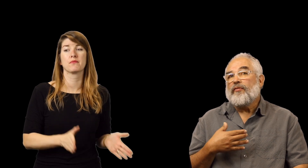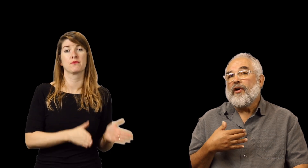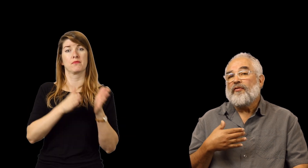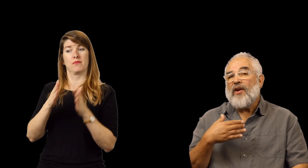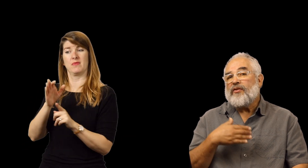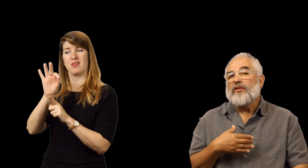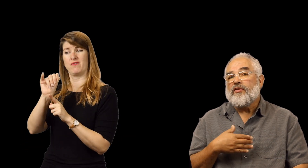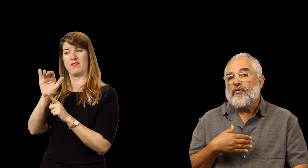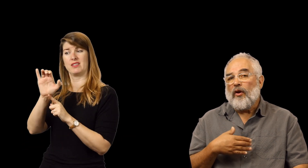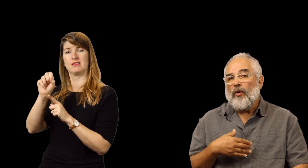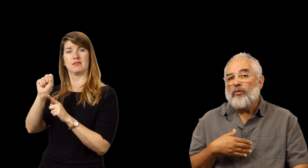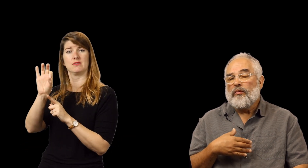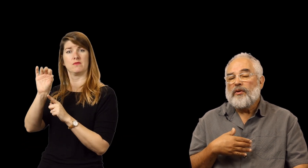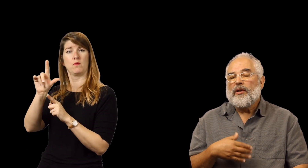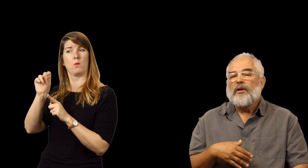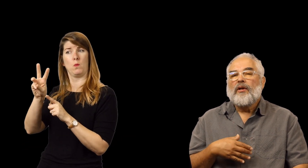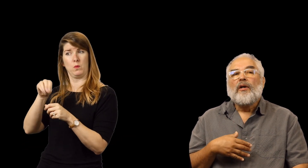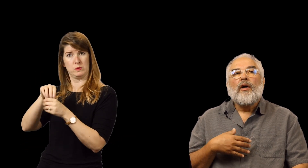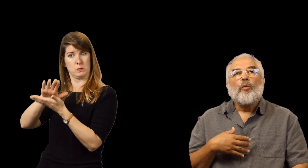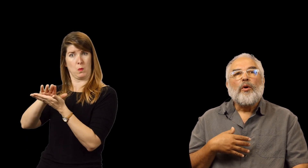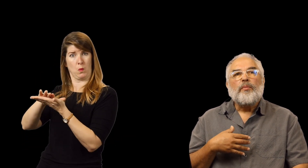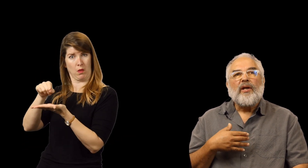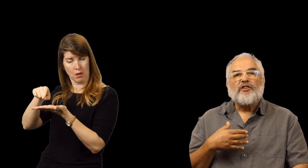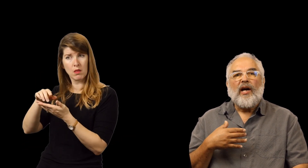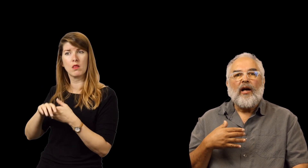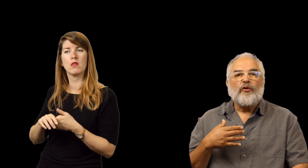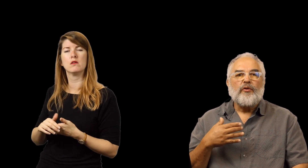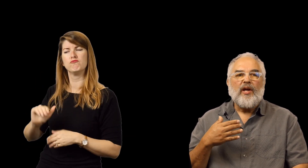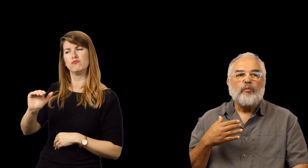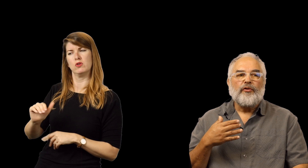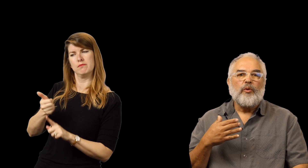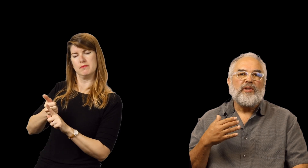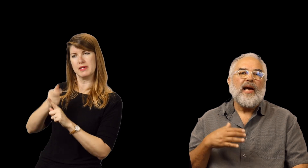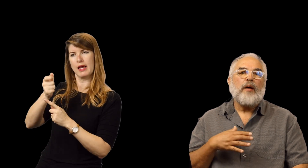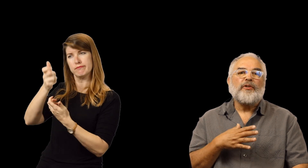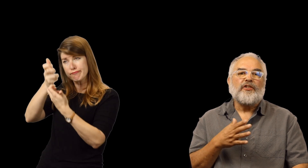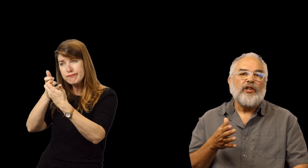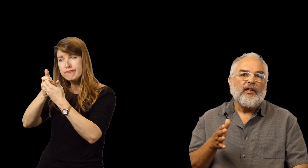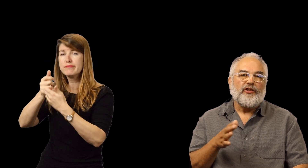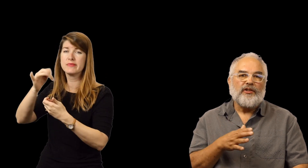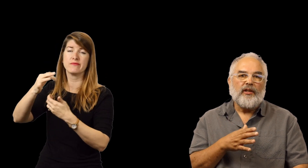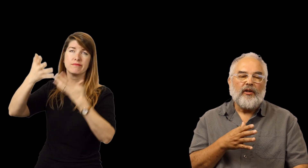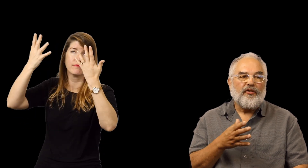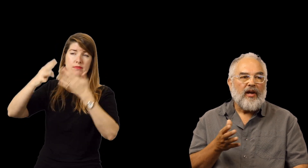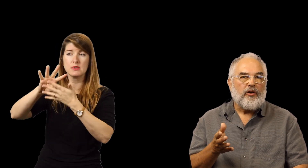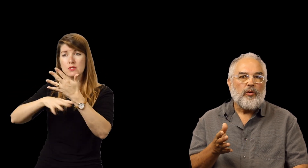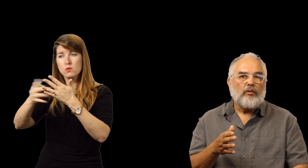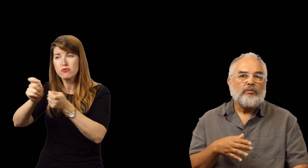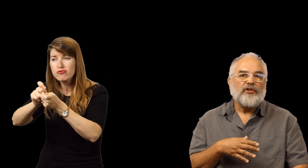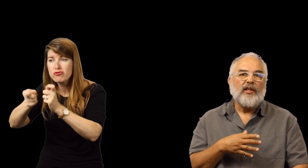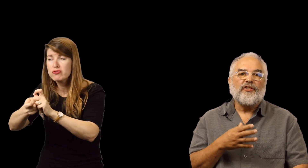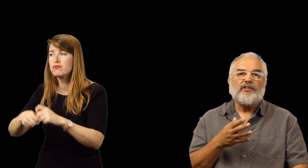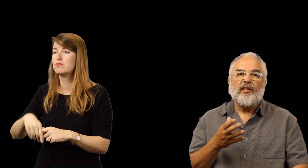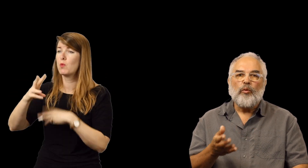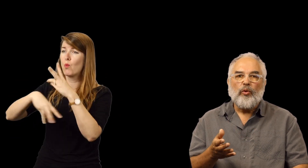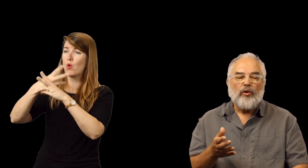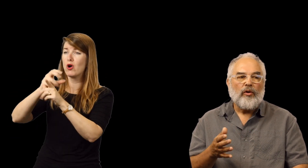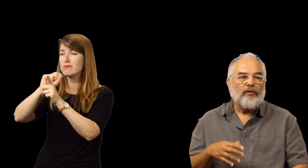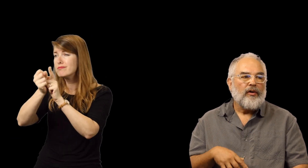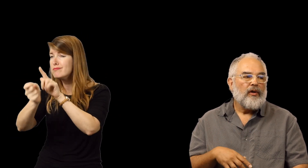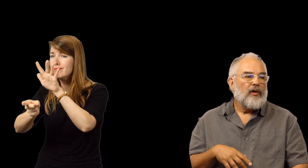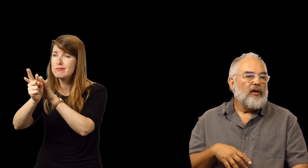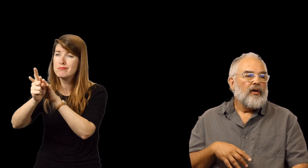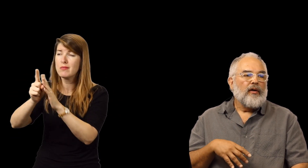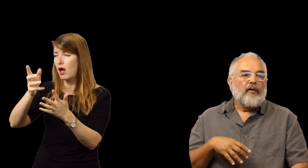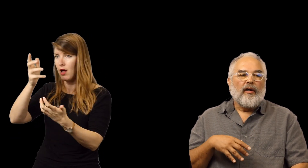Examples of a phases flow would be a child who's able to adapt to changes in their schedule, changes in their